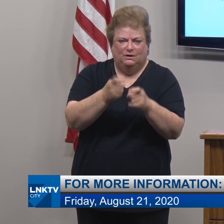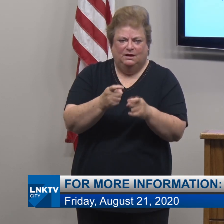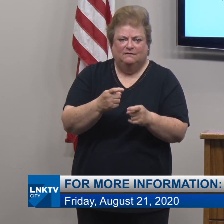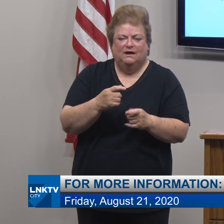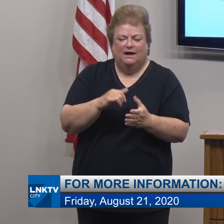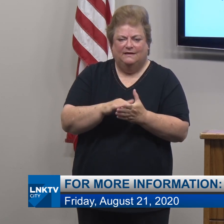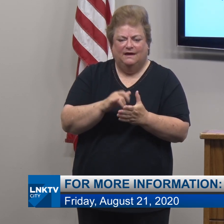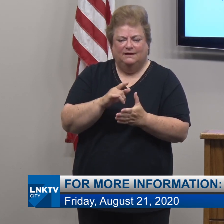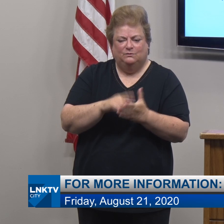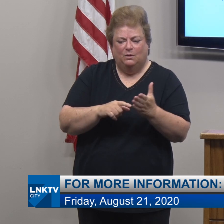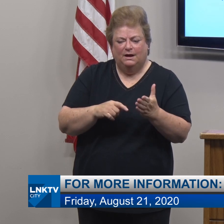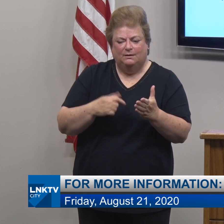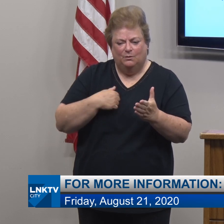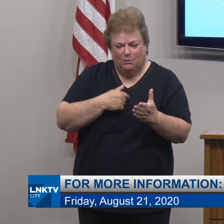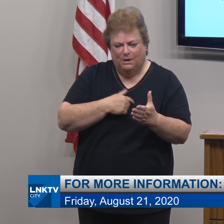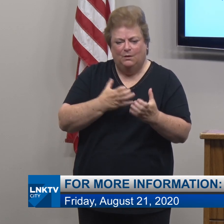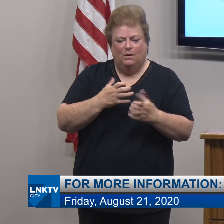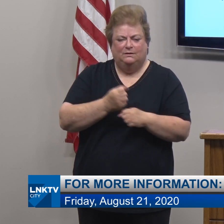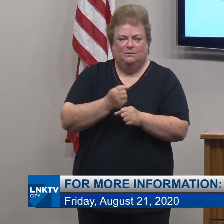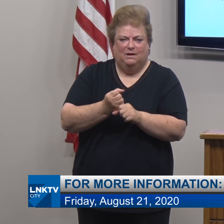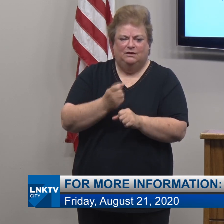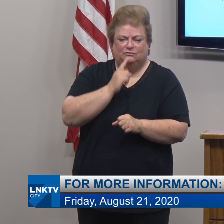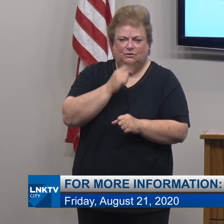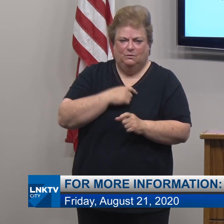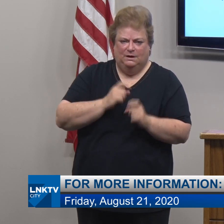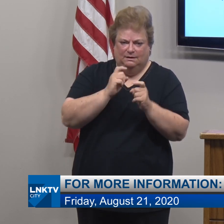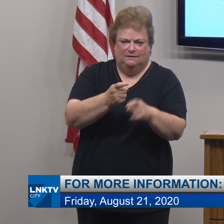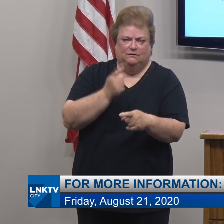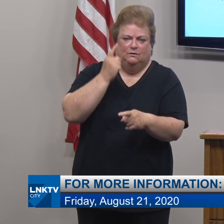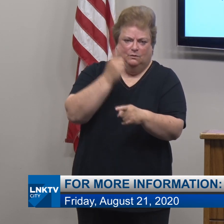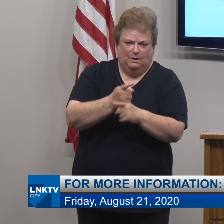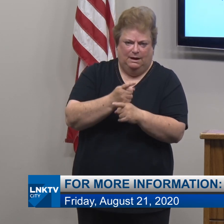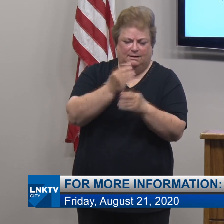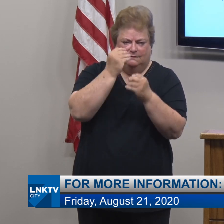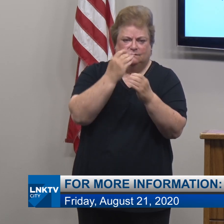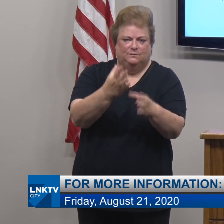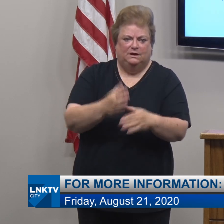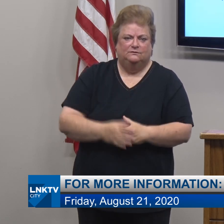keen on here is making sure we're accurate.